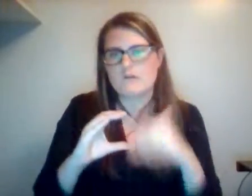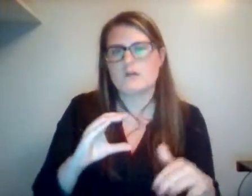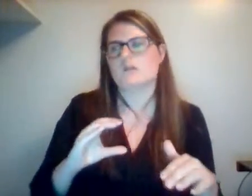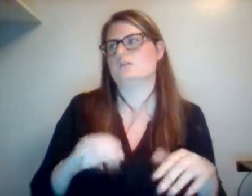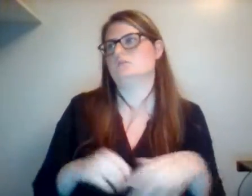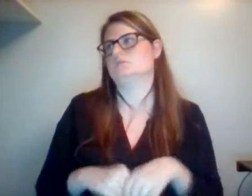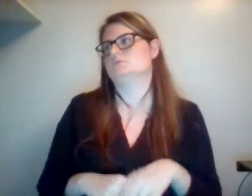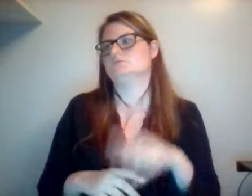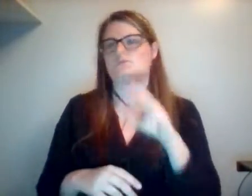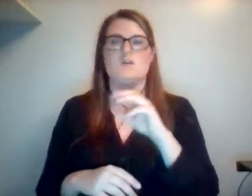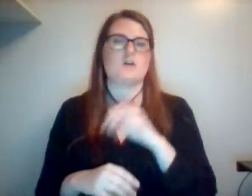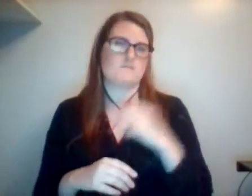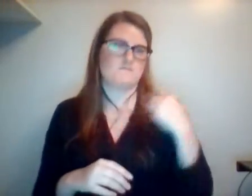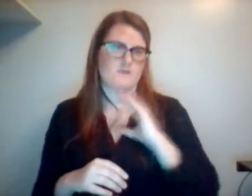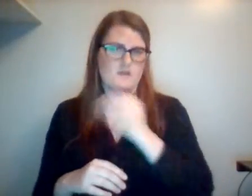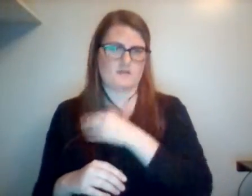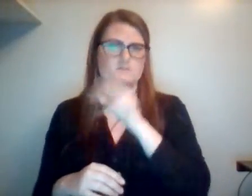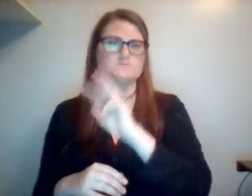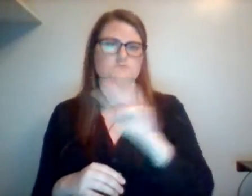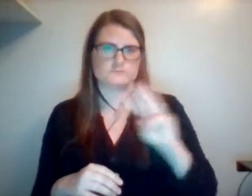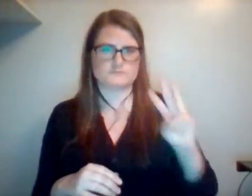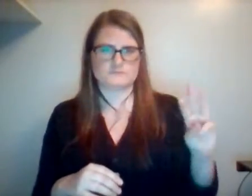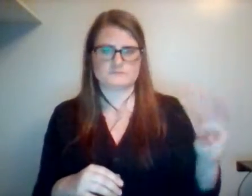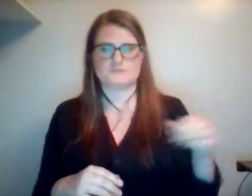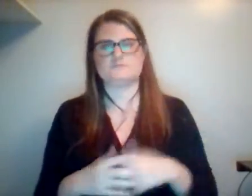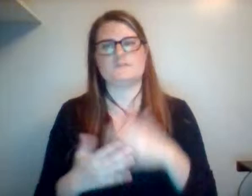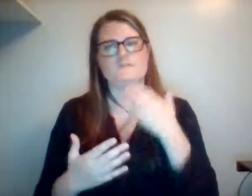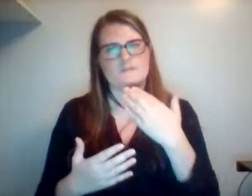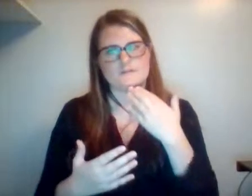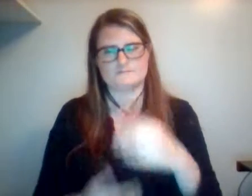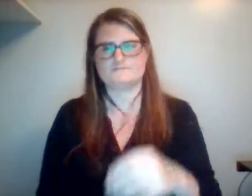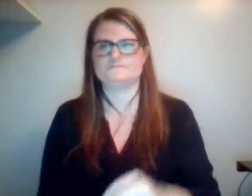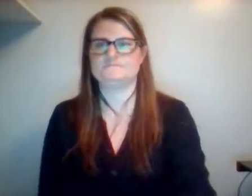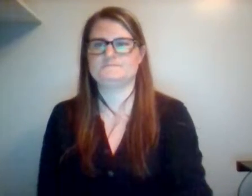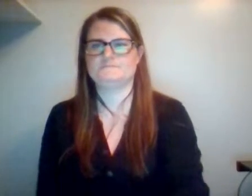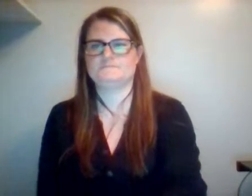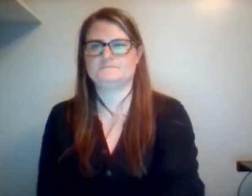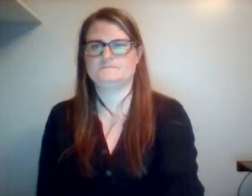askpastorjohn@desiringgod.org. For everything you need to know about this podcast, go to